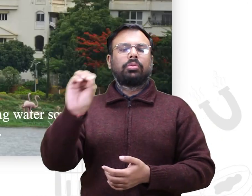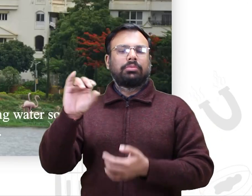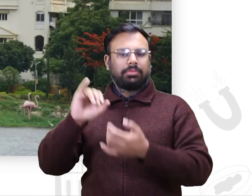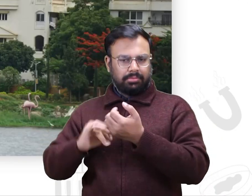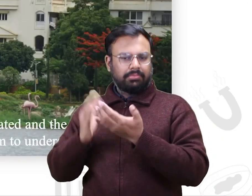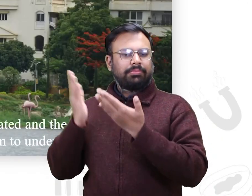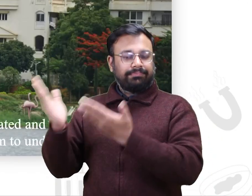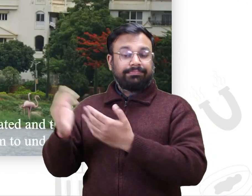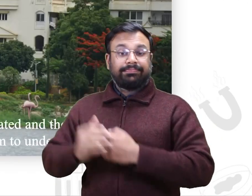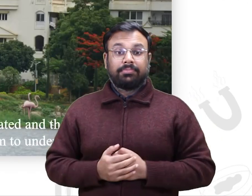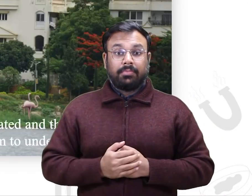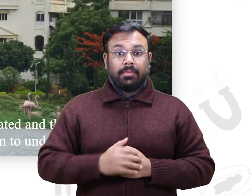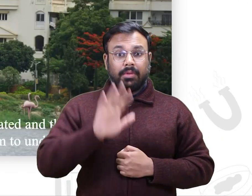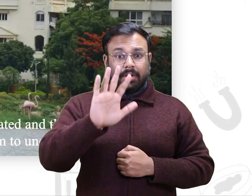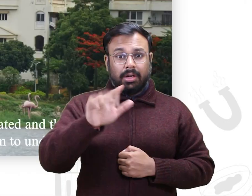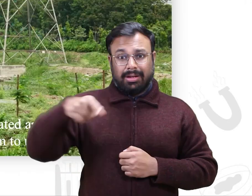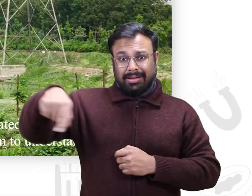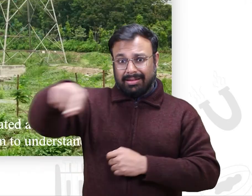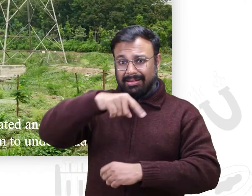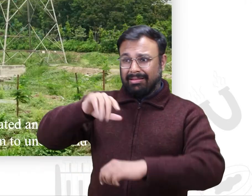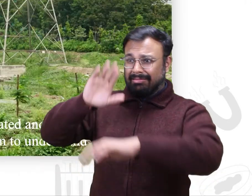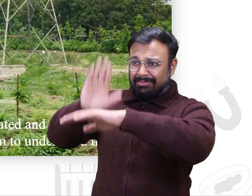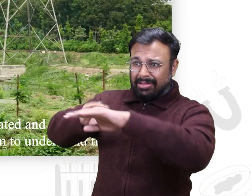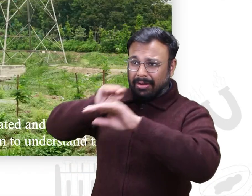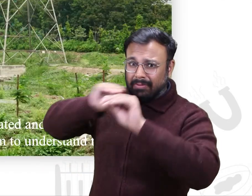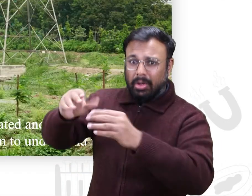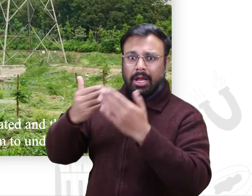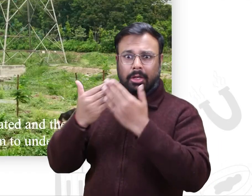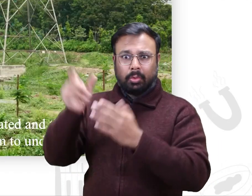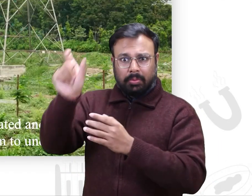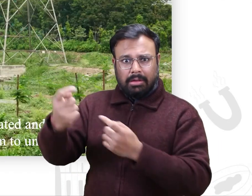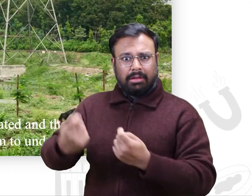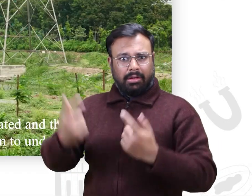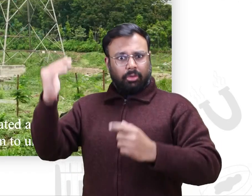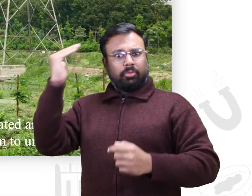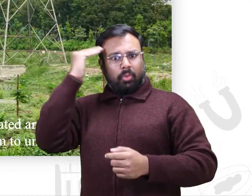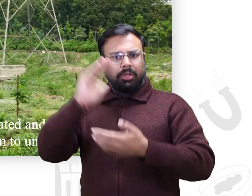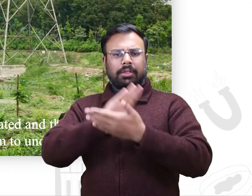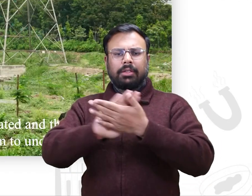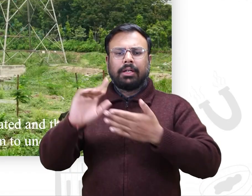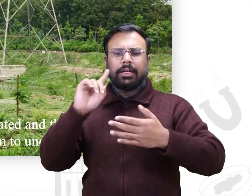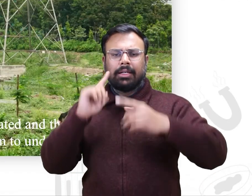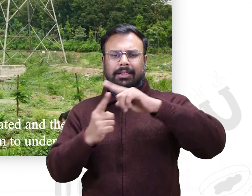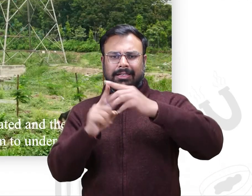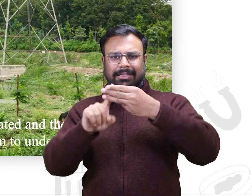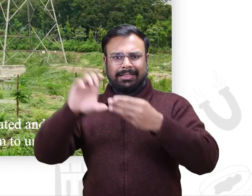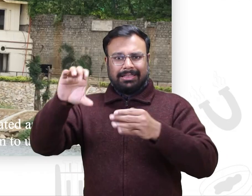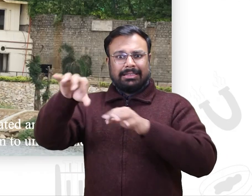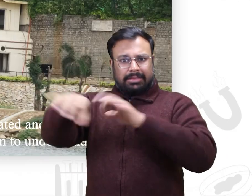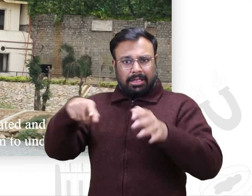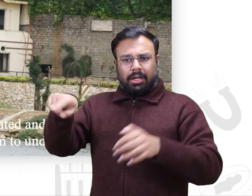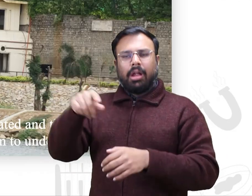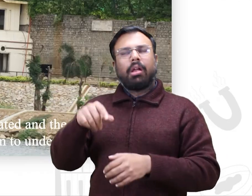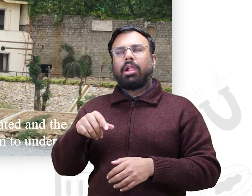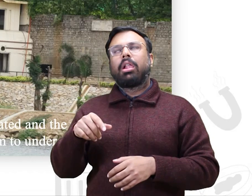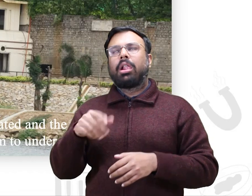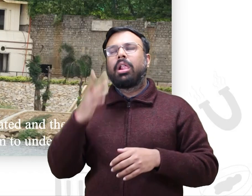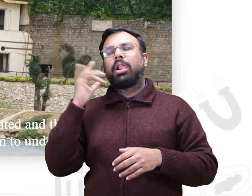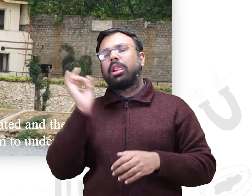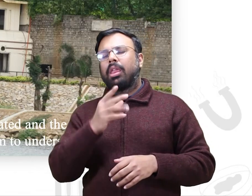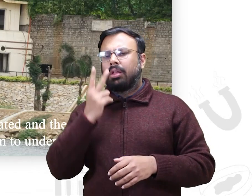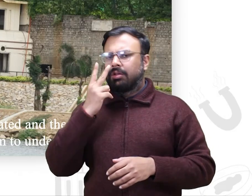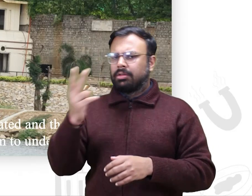1930s. What is more alarming is that even the educated and the rich living in the posh colonies of the high-tech city do not seem